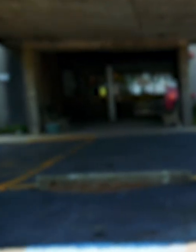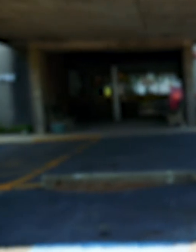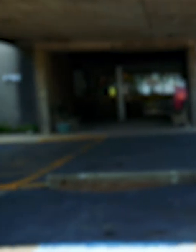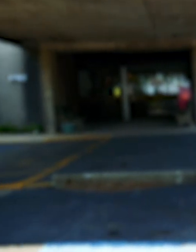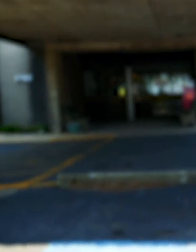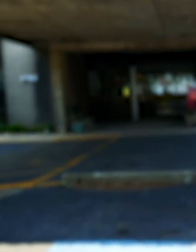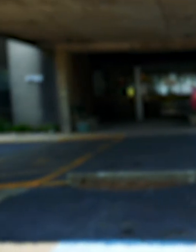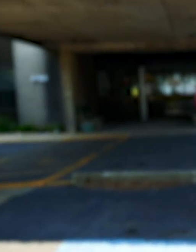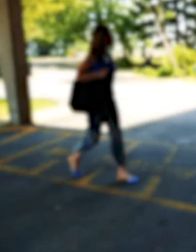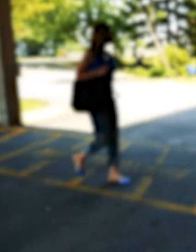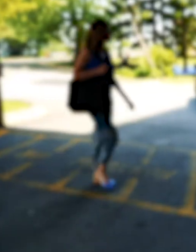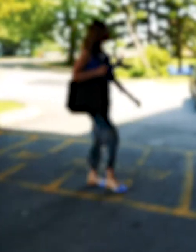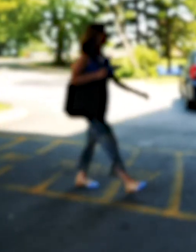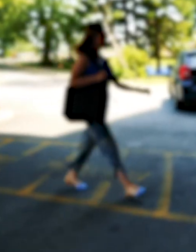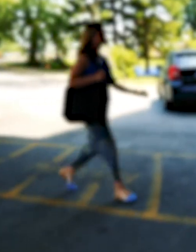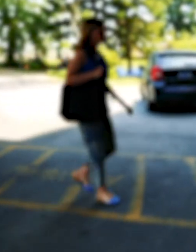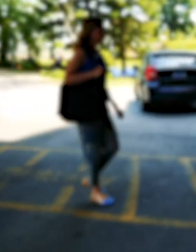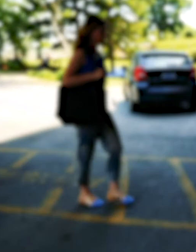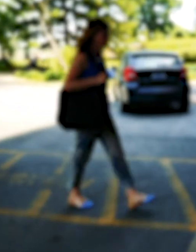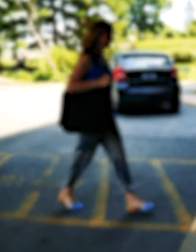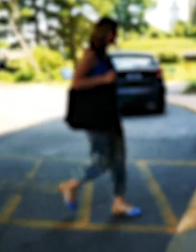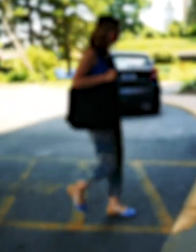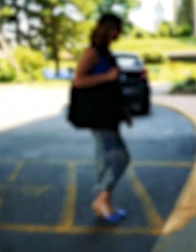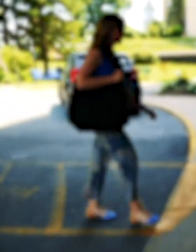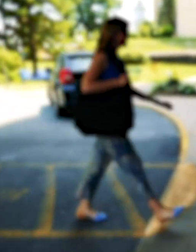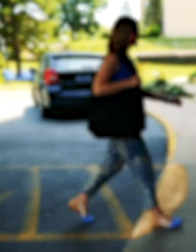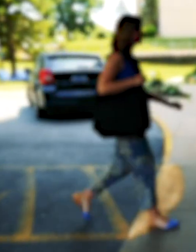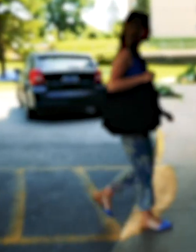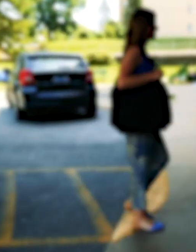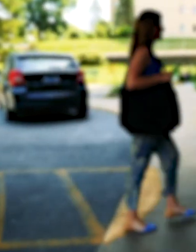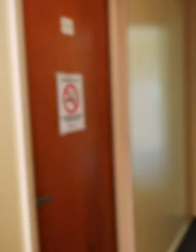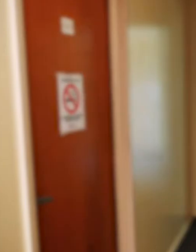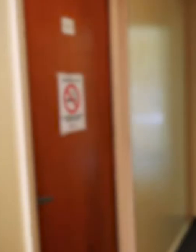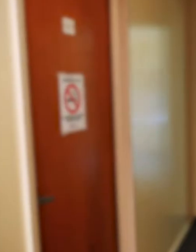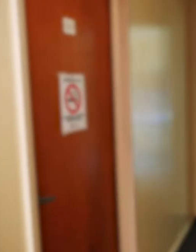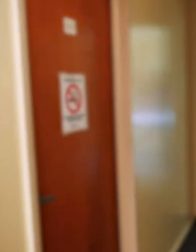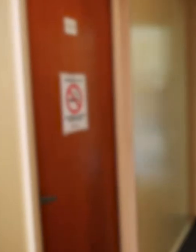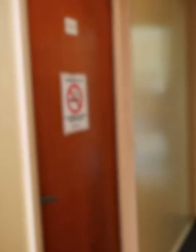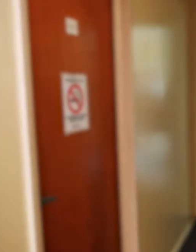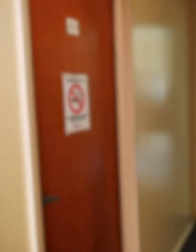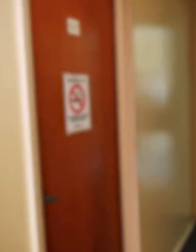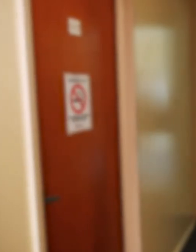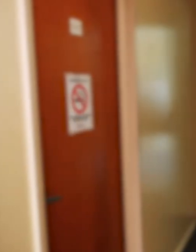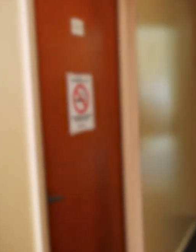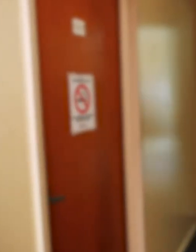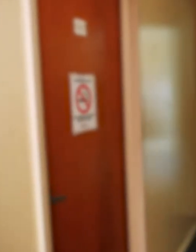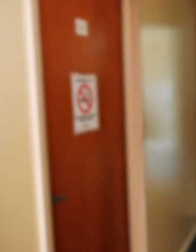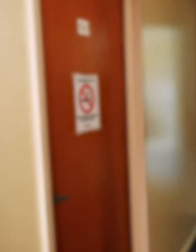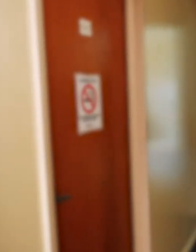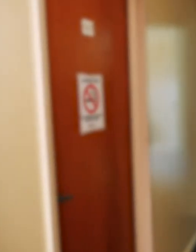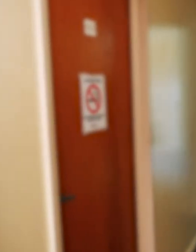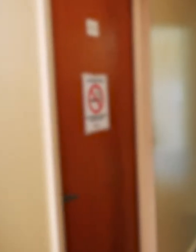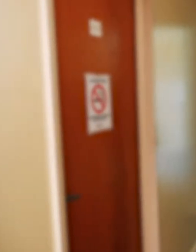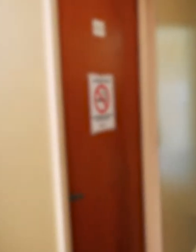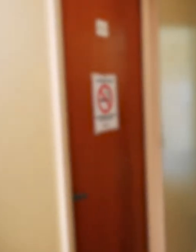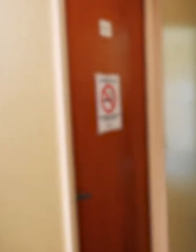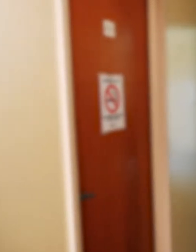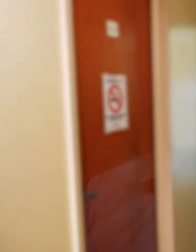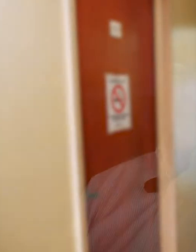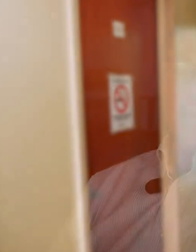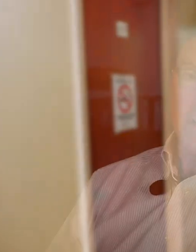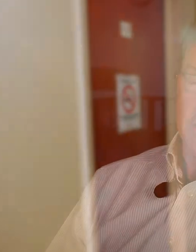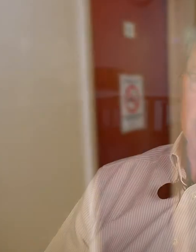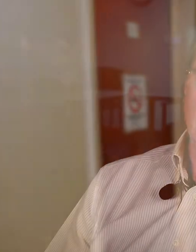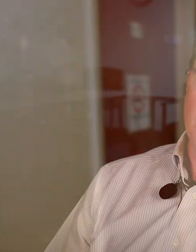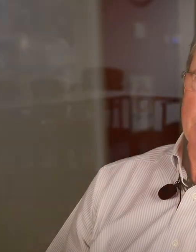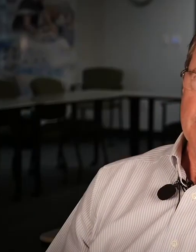have proven to be effective in other settings and brought those components into a program that we felt we could deliver